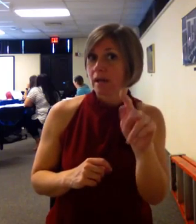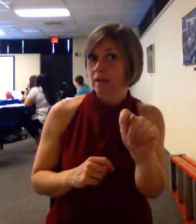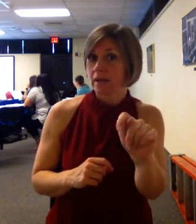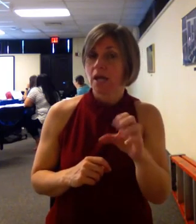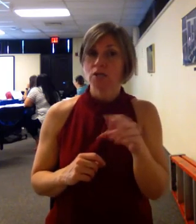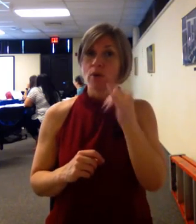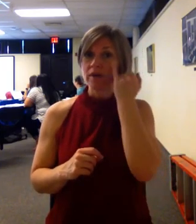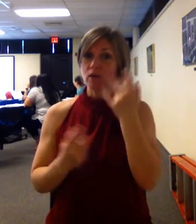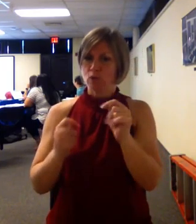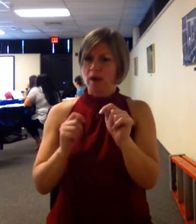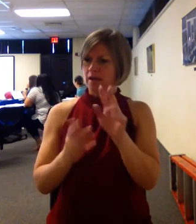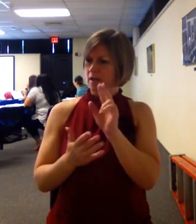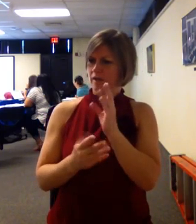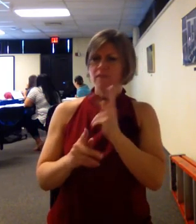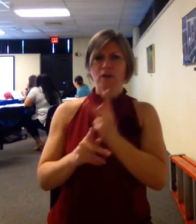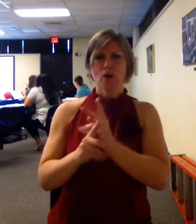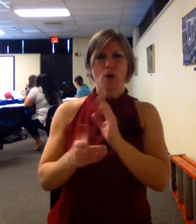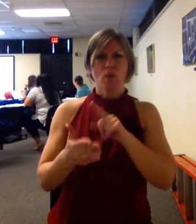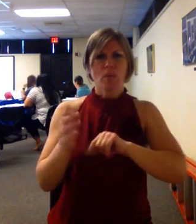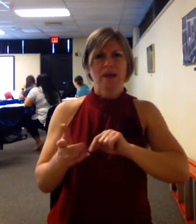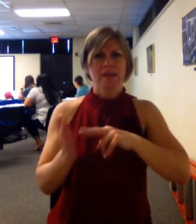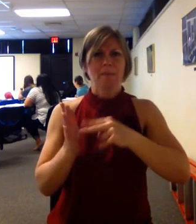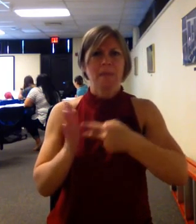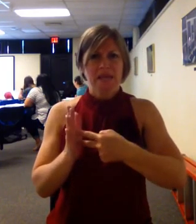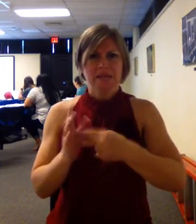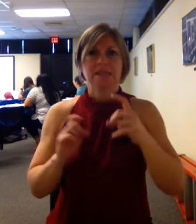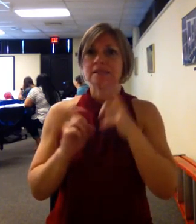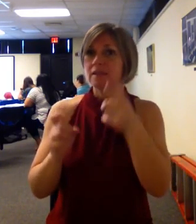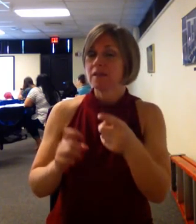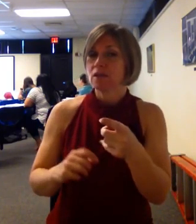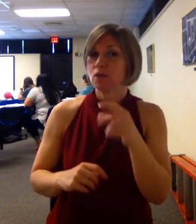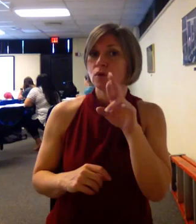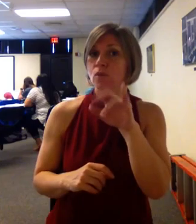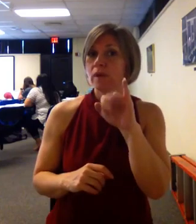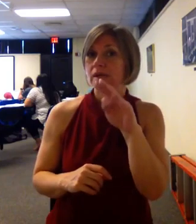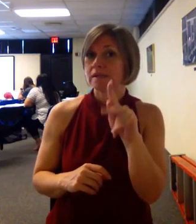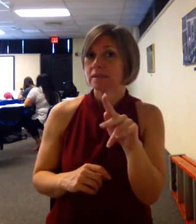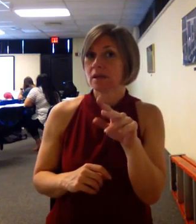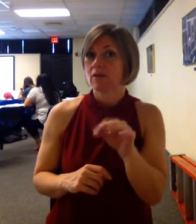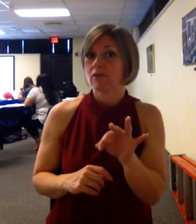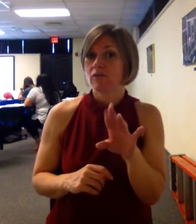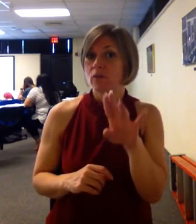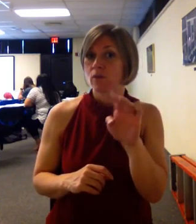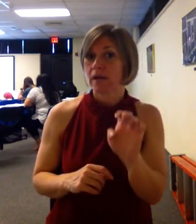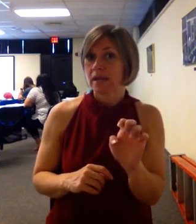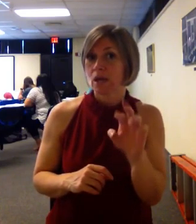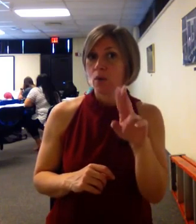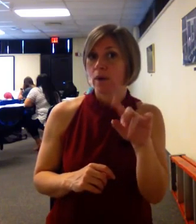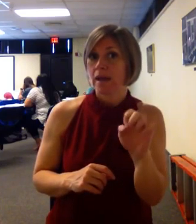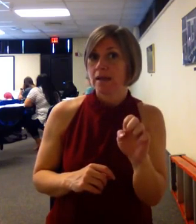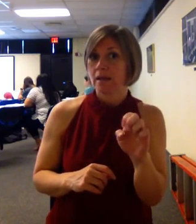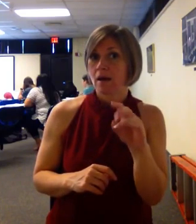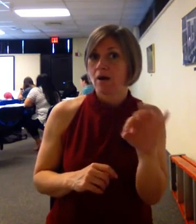try to look at what he's trying to say, he's saying he's giving you the risk-free rate of return, and he's giving you the market premium this